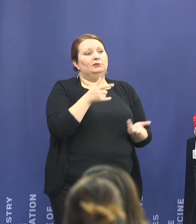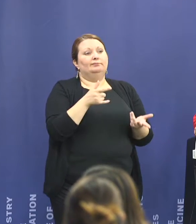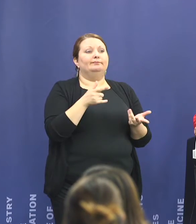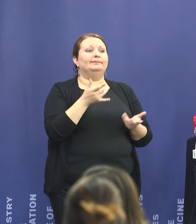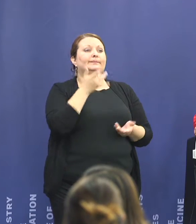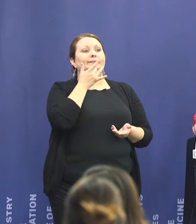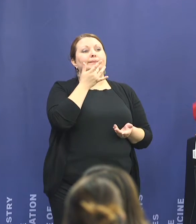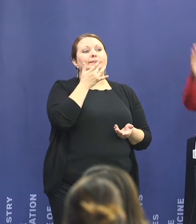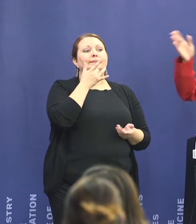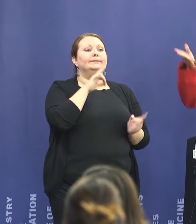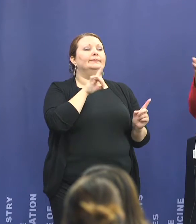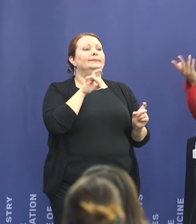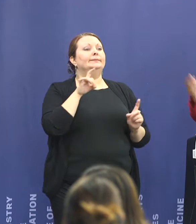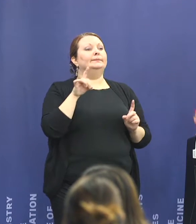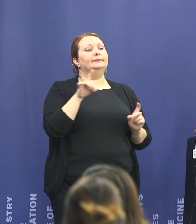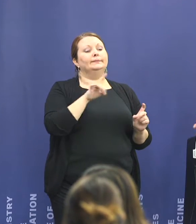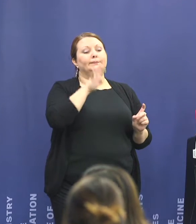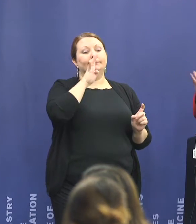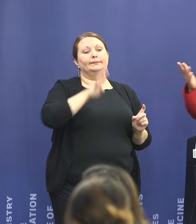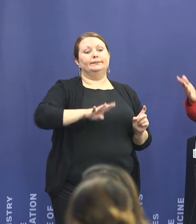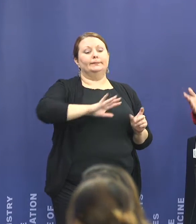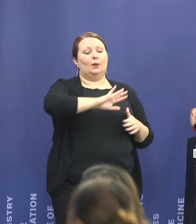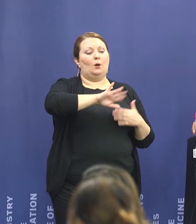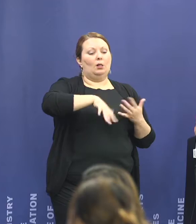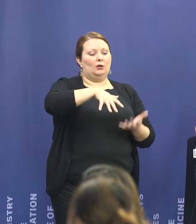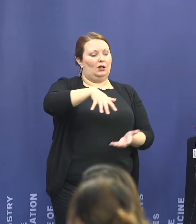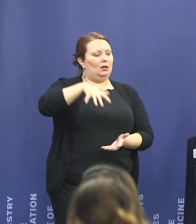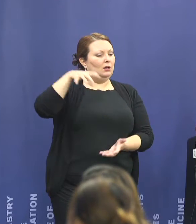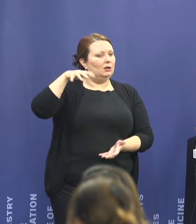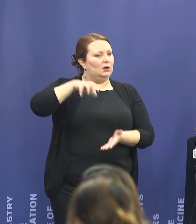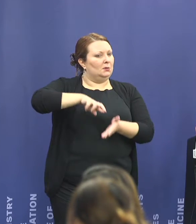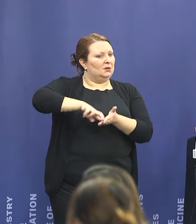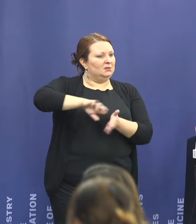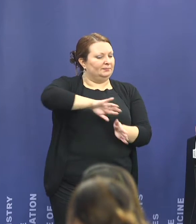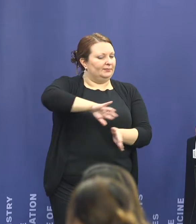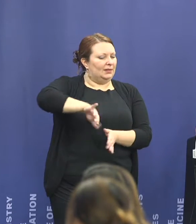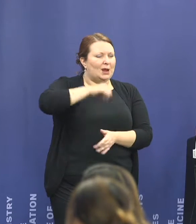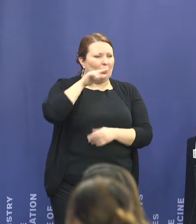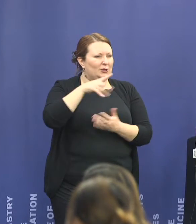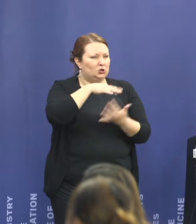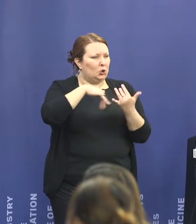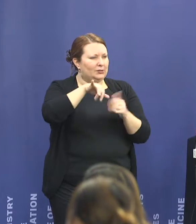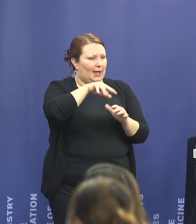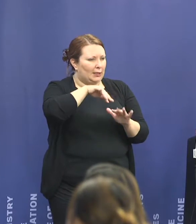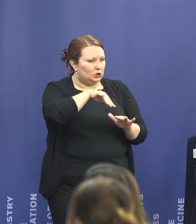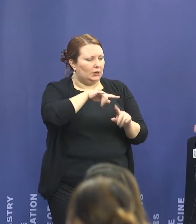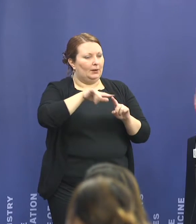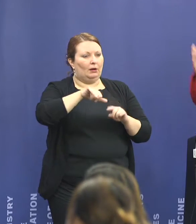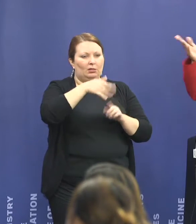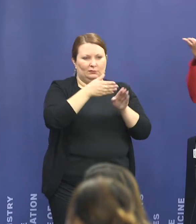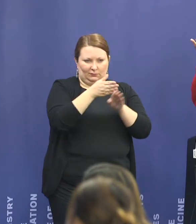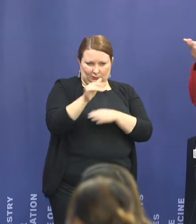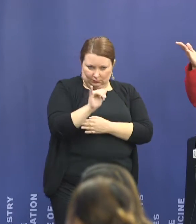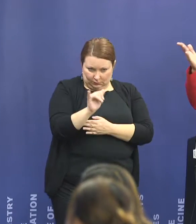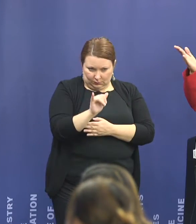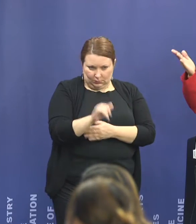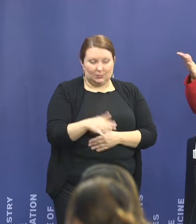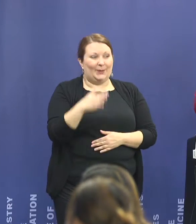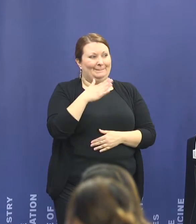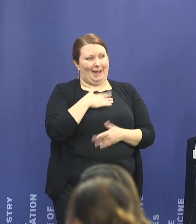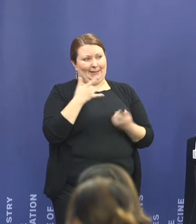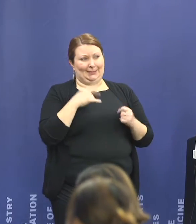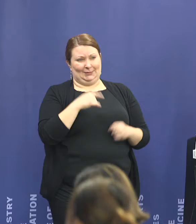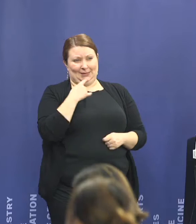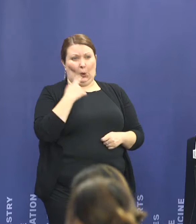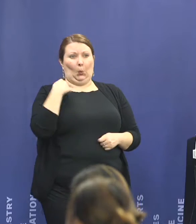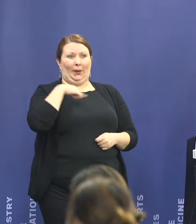selective testing that discounts a whole plethora of research, not just in sociology, but many other fields. Here's my attempt